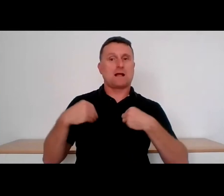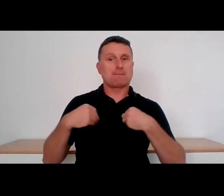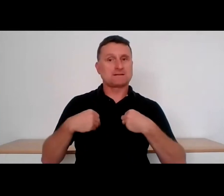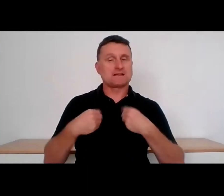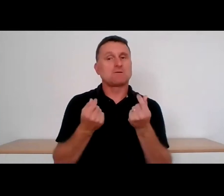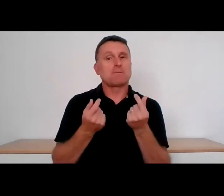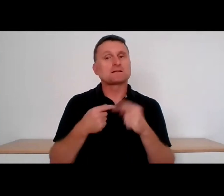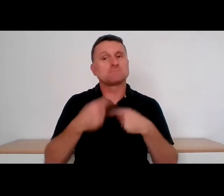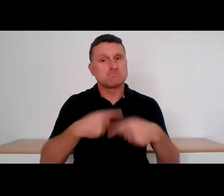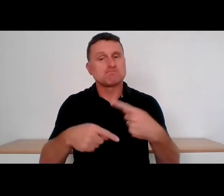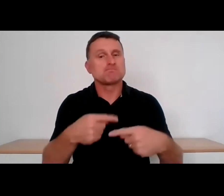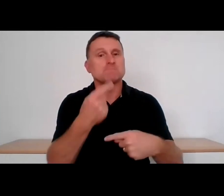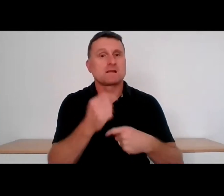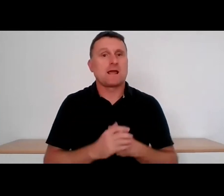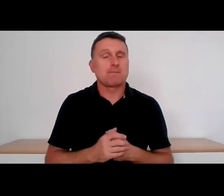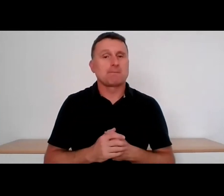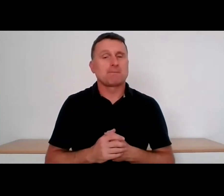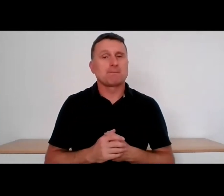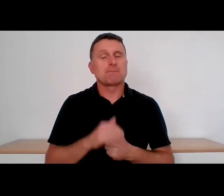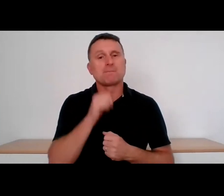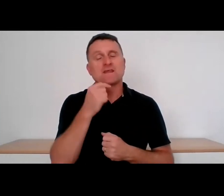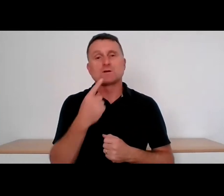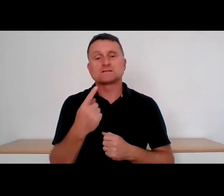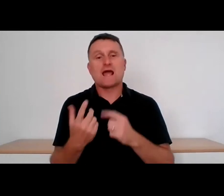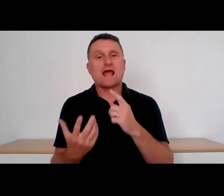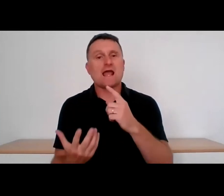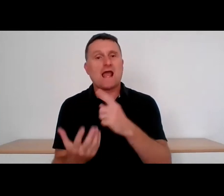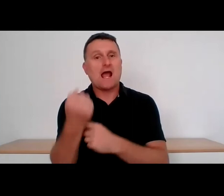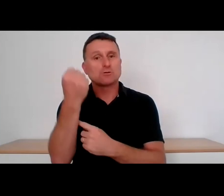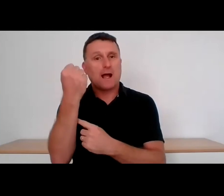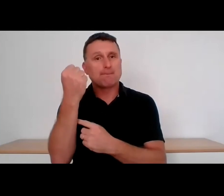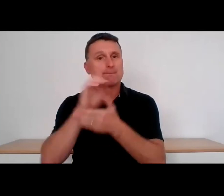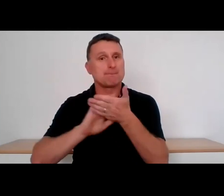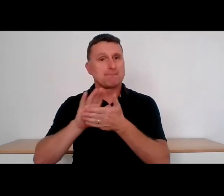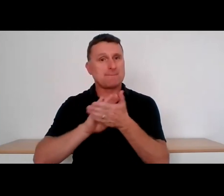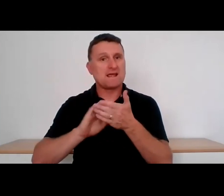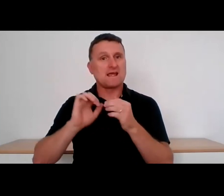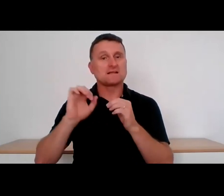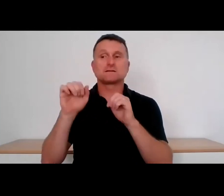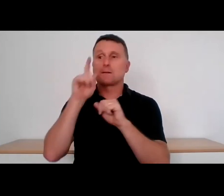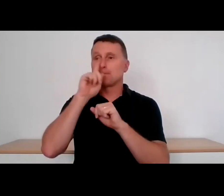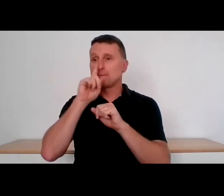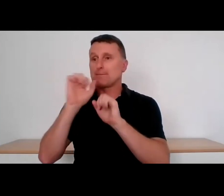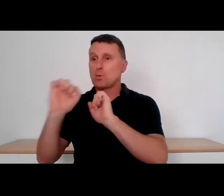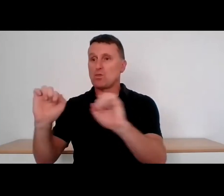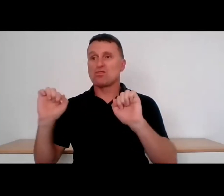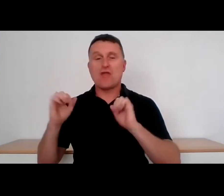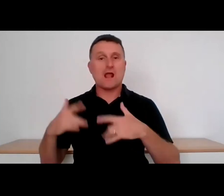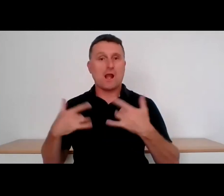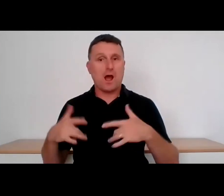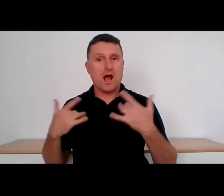The term outcomes refers to changes in people's lives that your policies and actions influence.